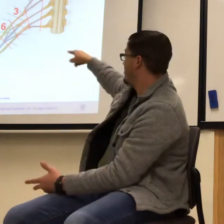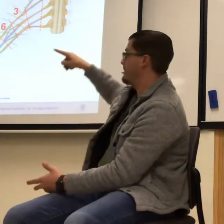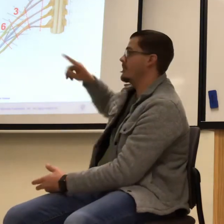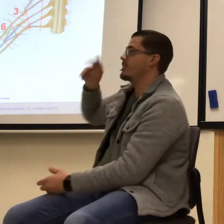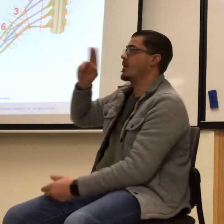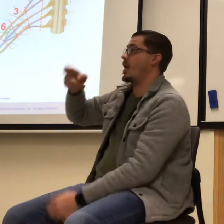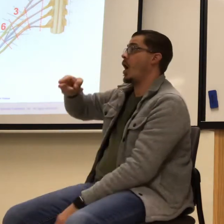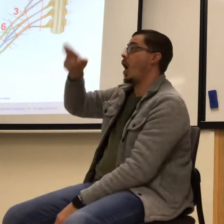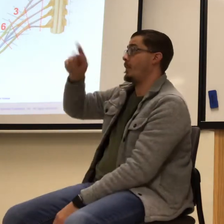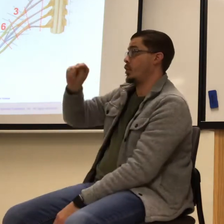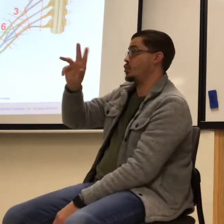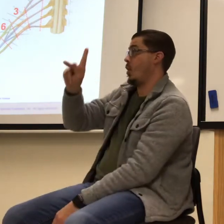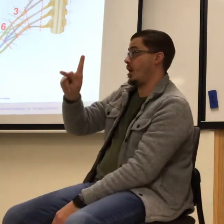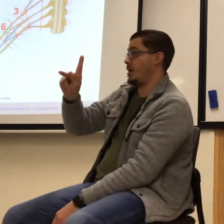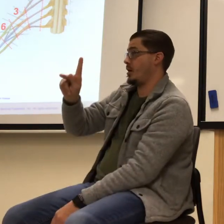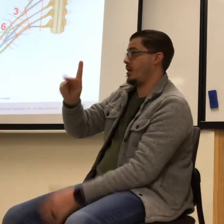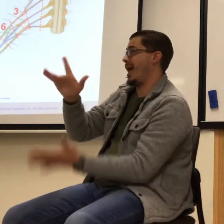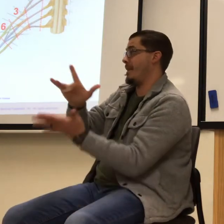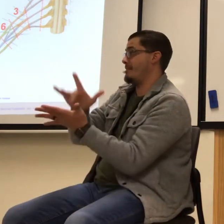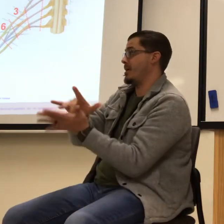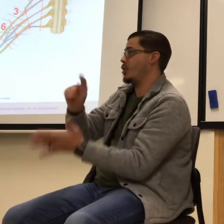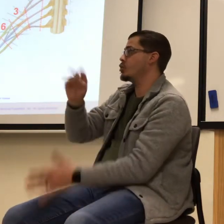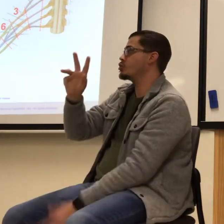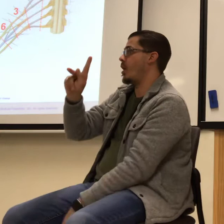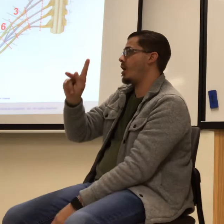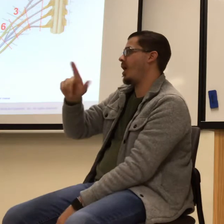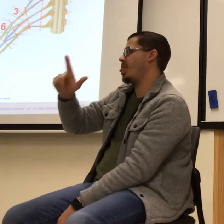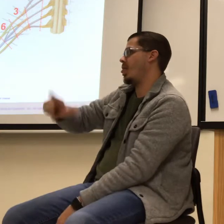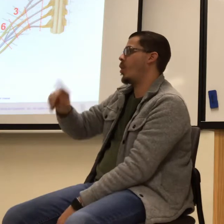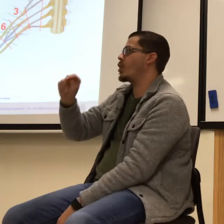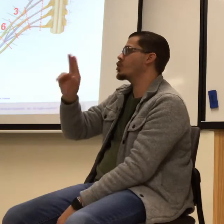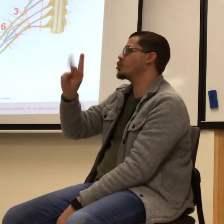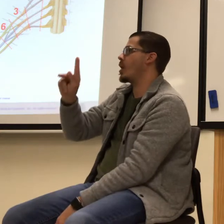upper trunk, middle trunk, and lower trunk.